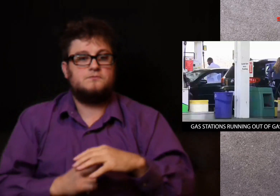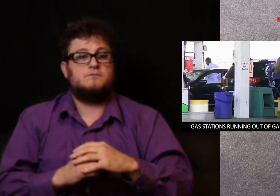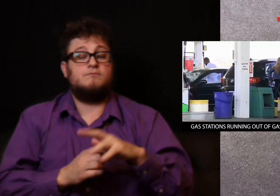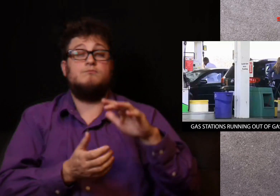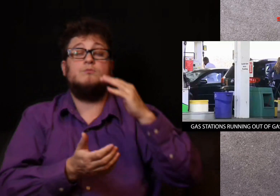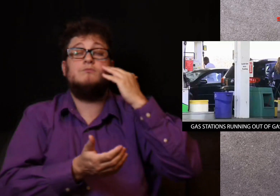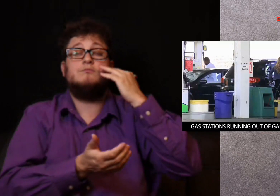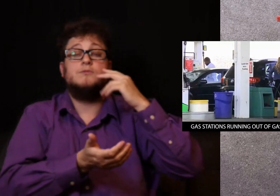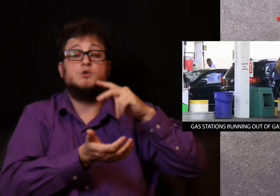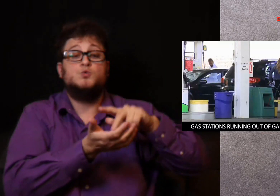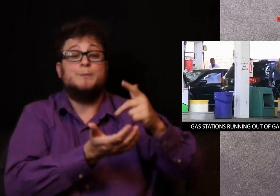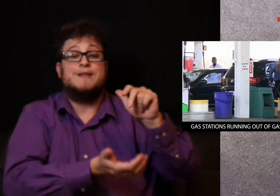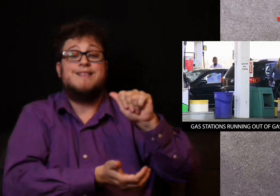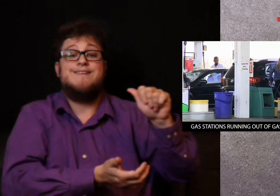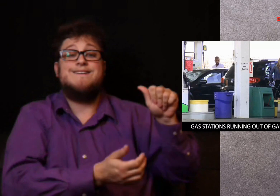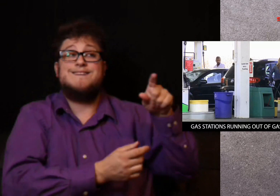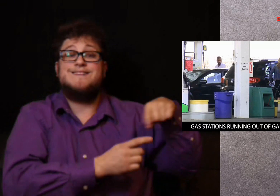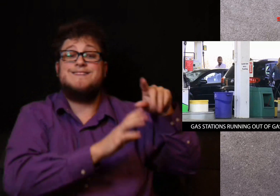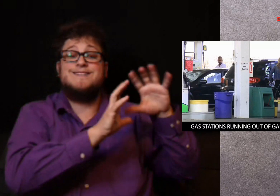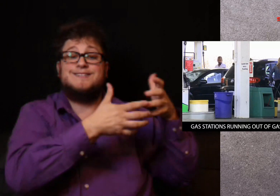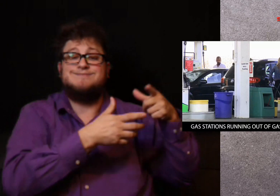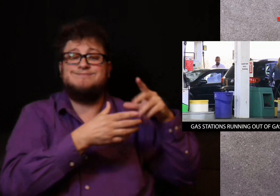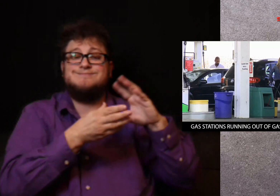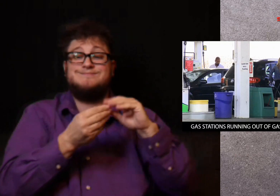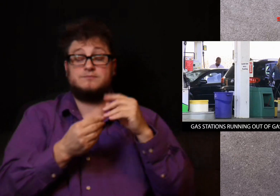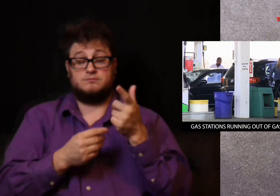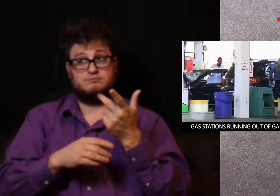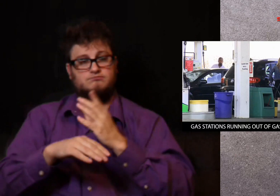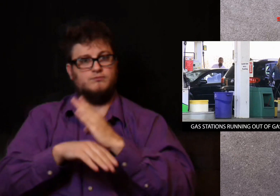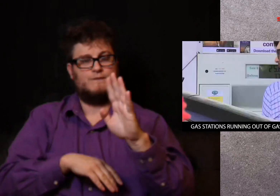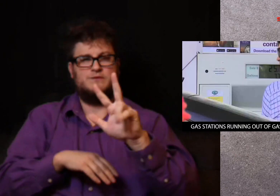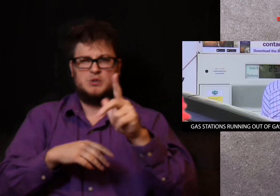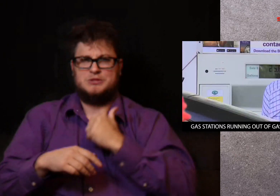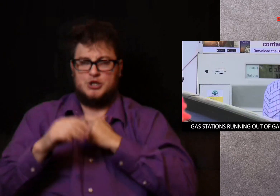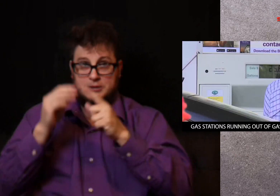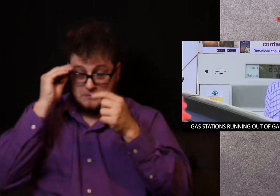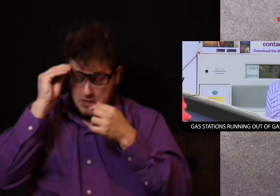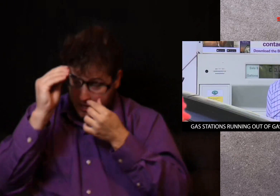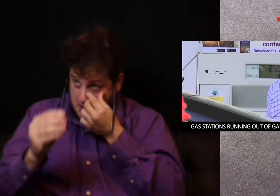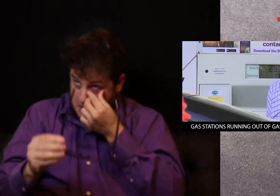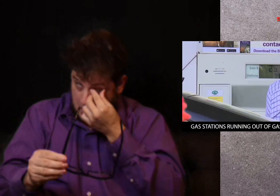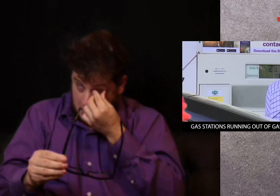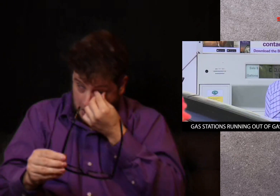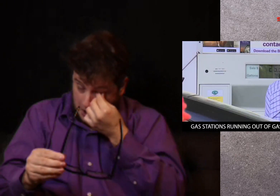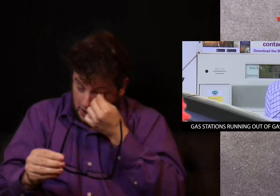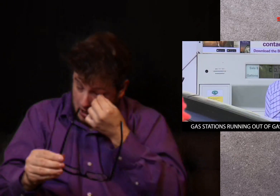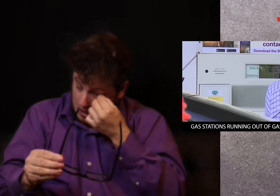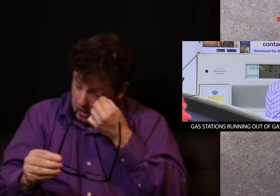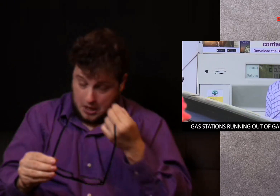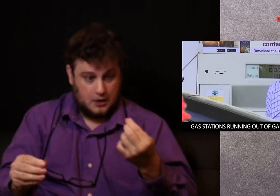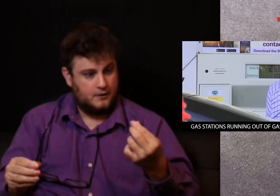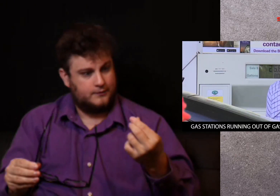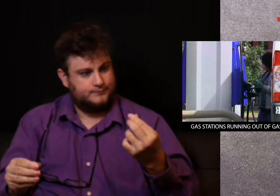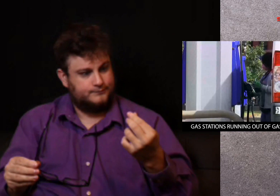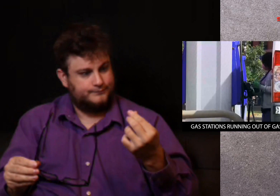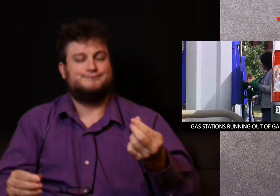Well, this is 4th of July weekend and AAA says, sorry,